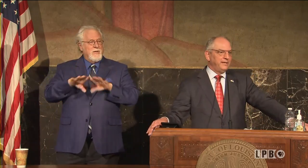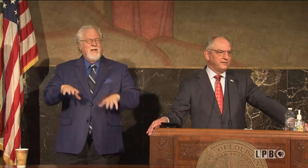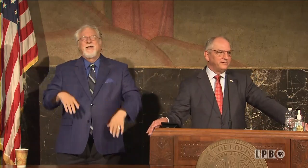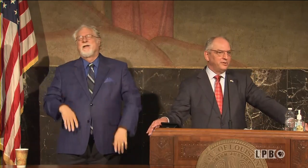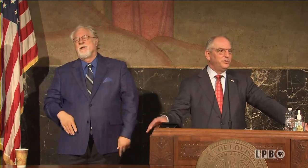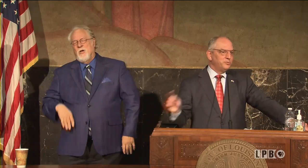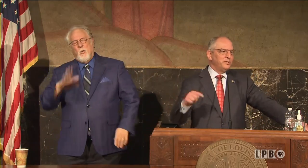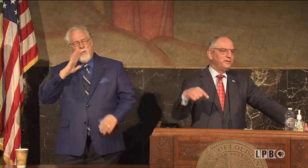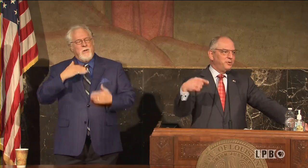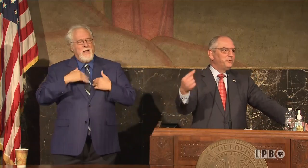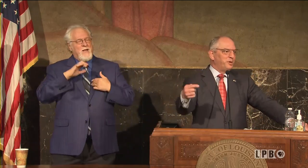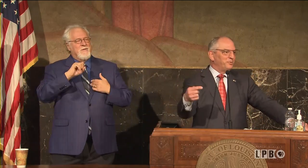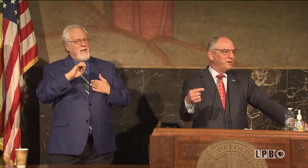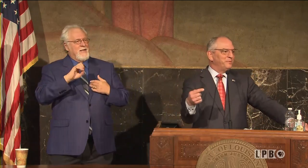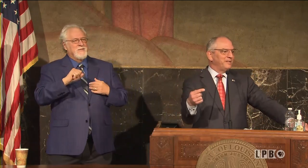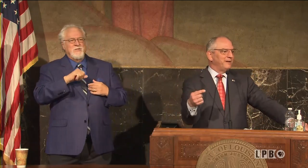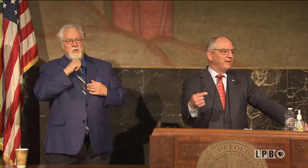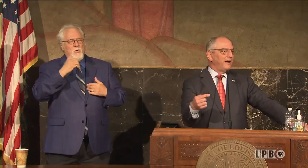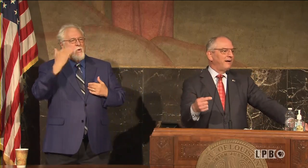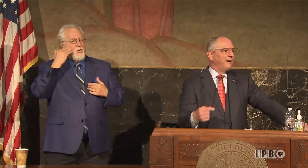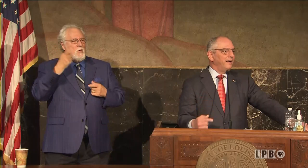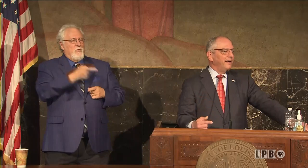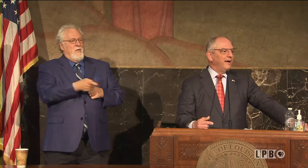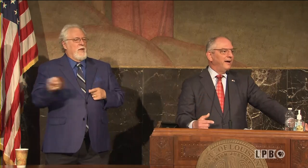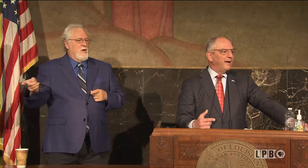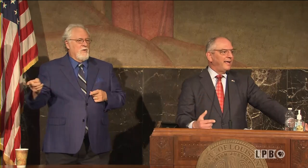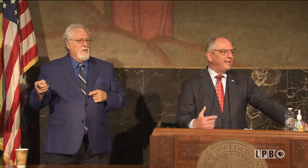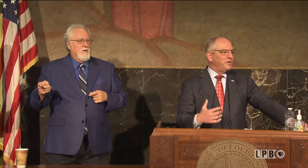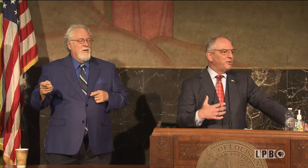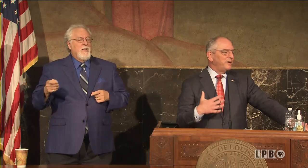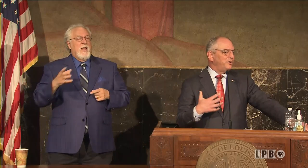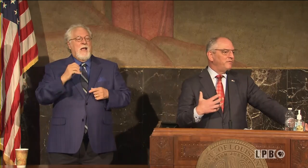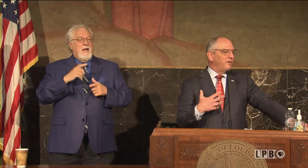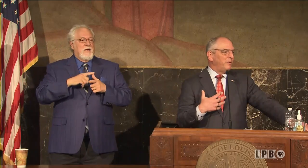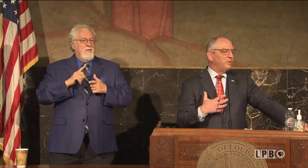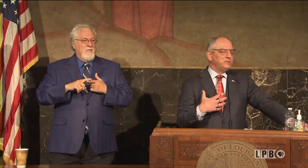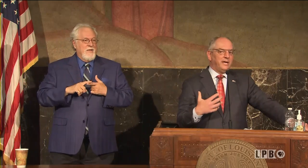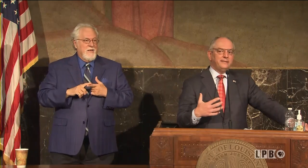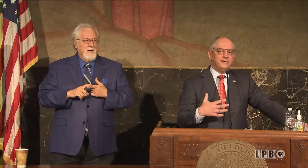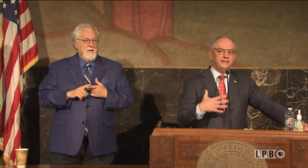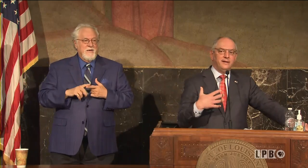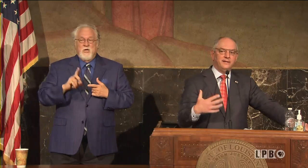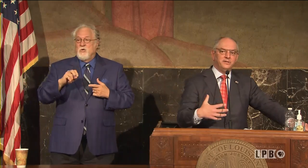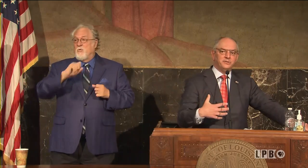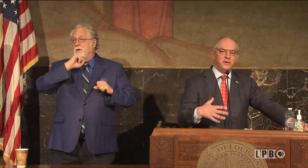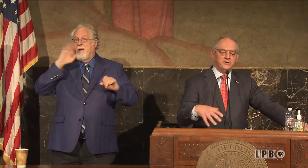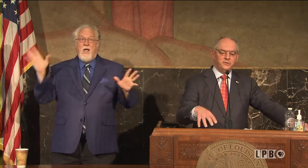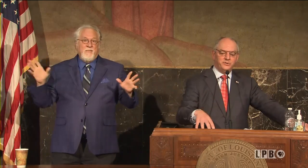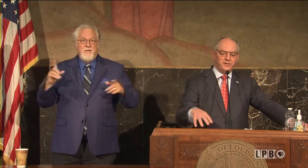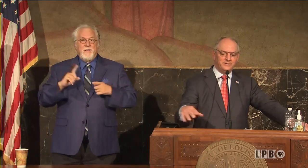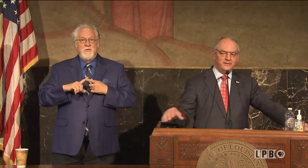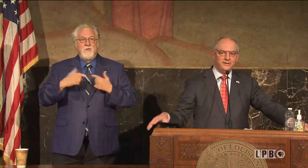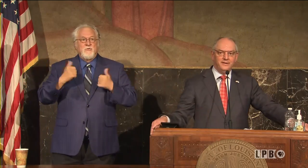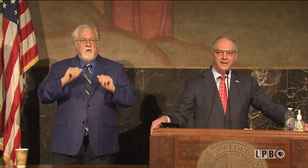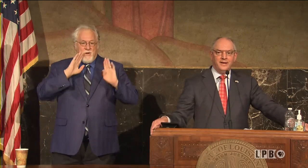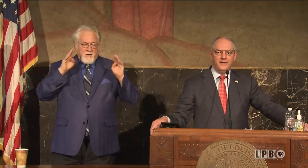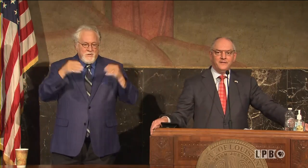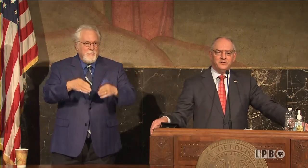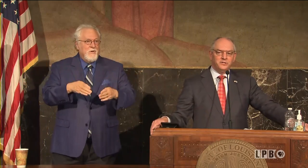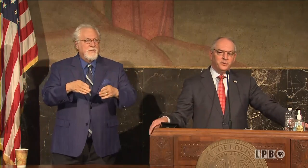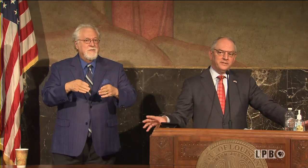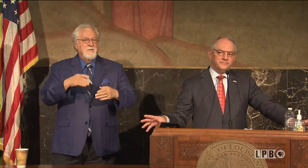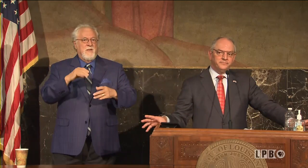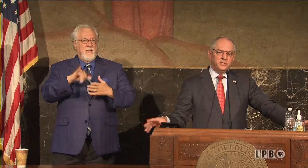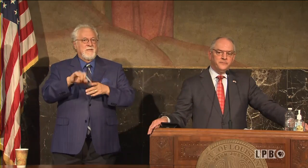be cases. You just don't know that they're there. And then you can do almost nothing to try to address